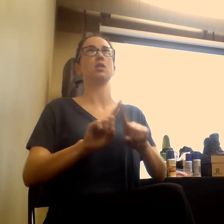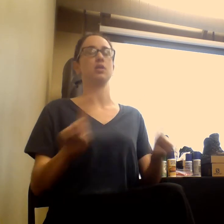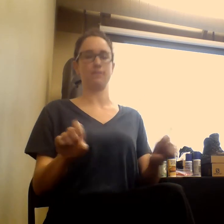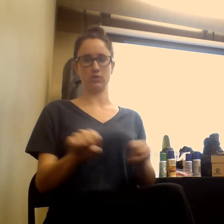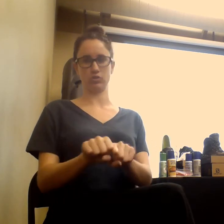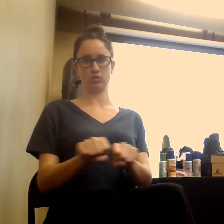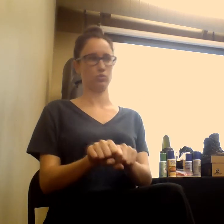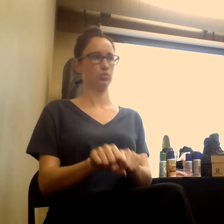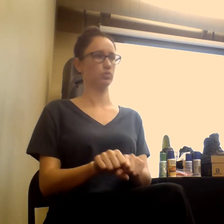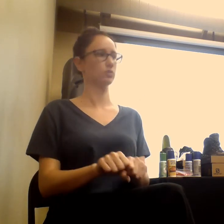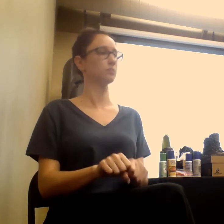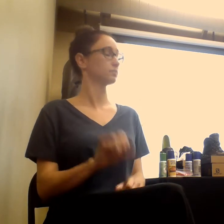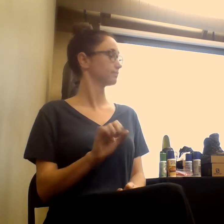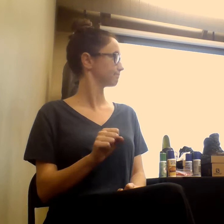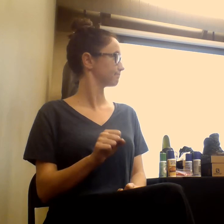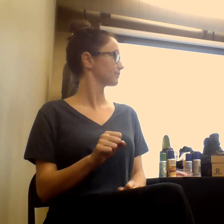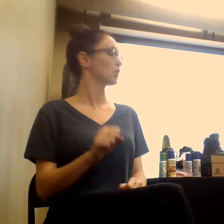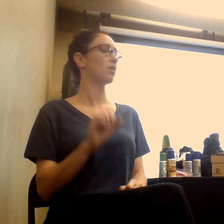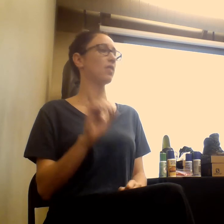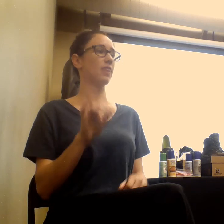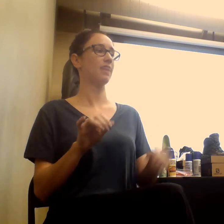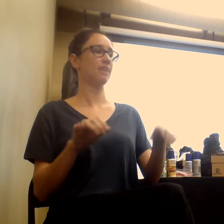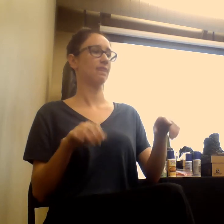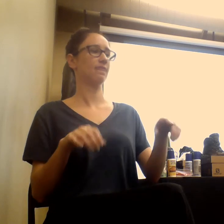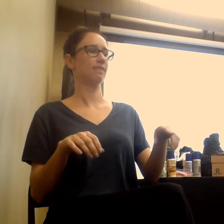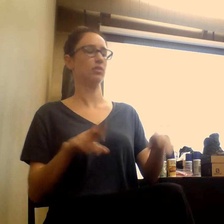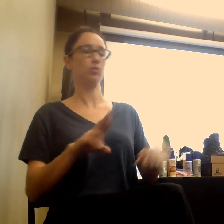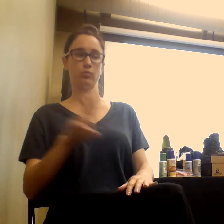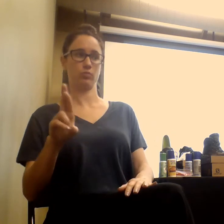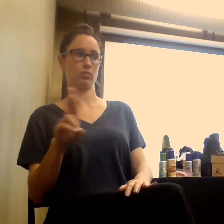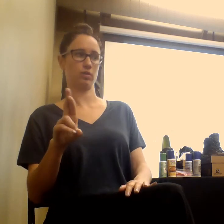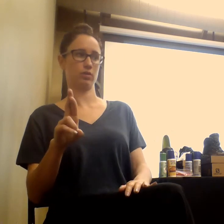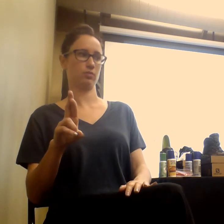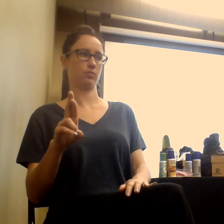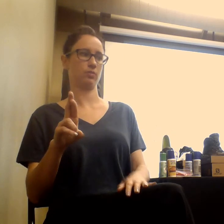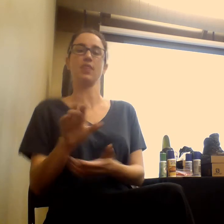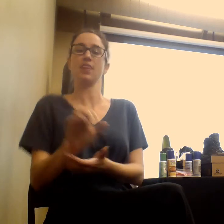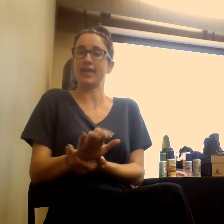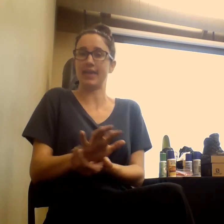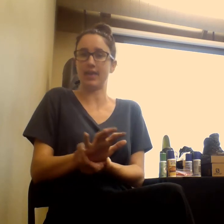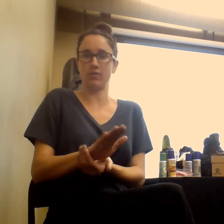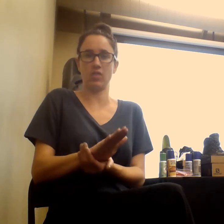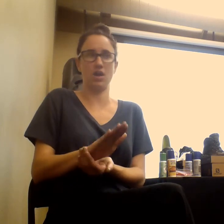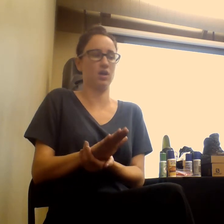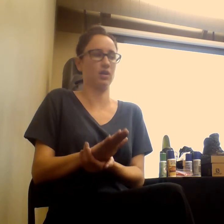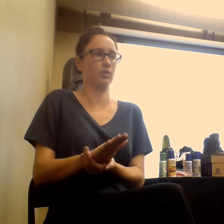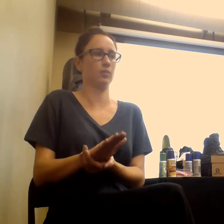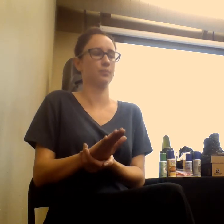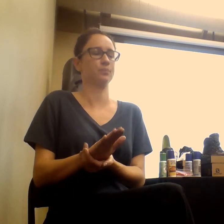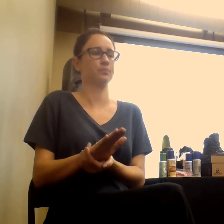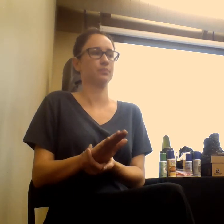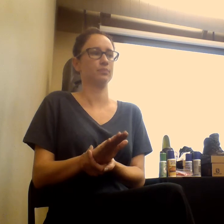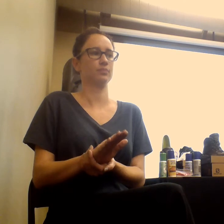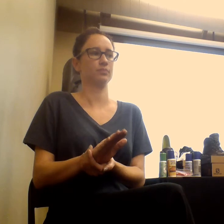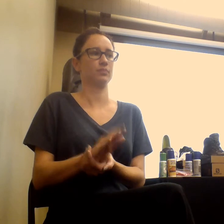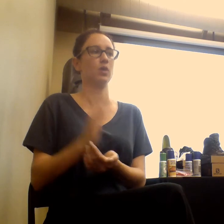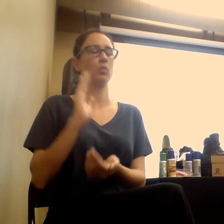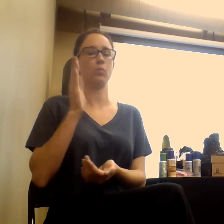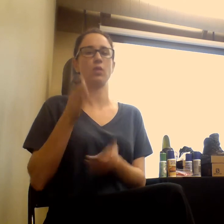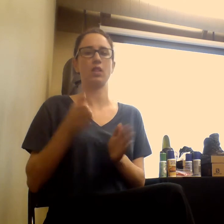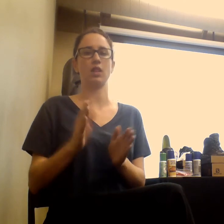try your heel lock. That'll bring your foot back, and it'll allow your toes to move around, hopefully.